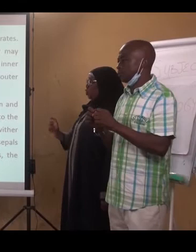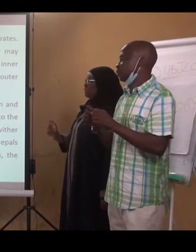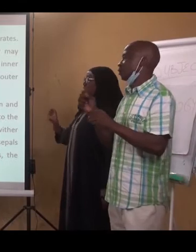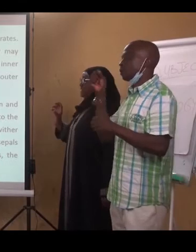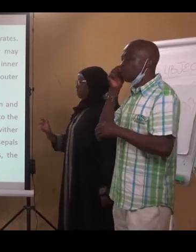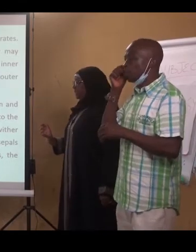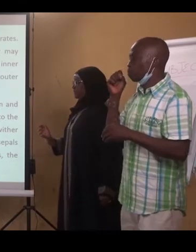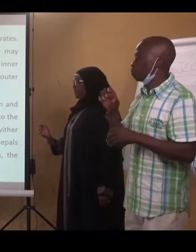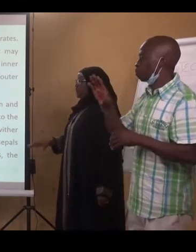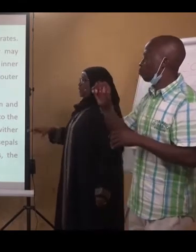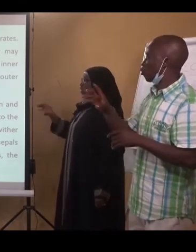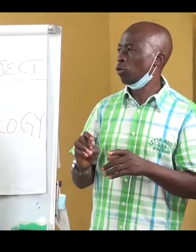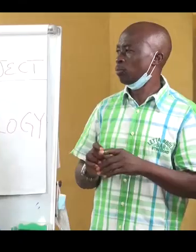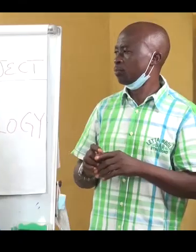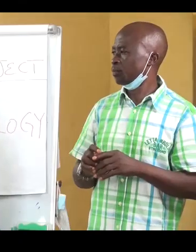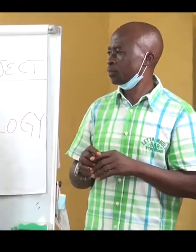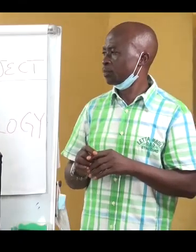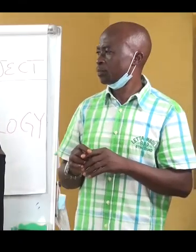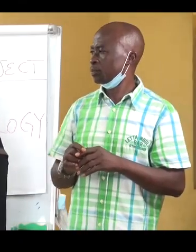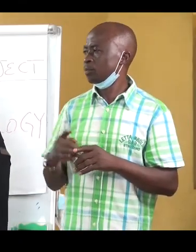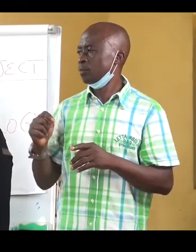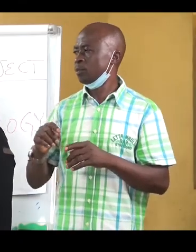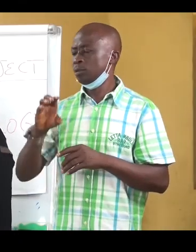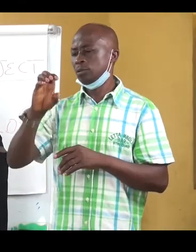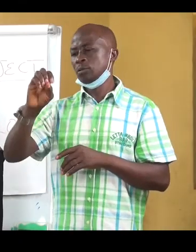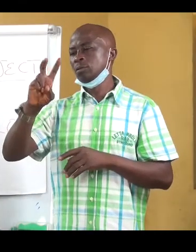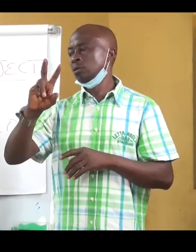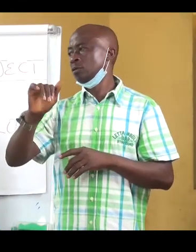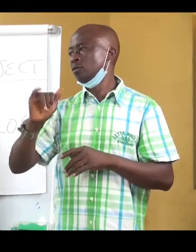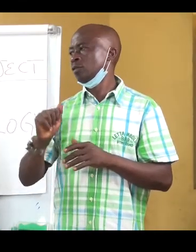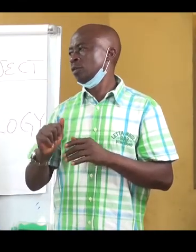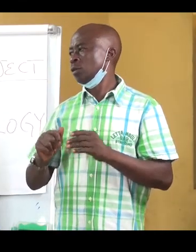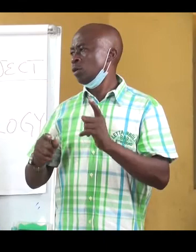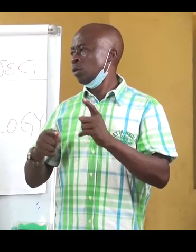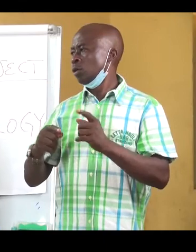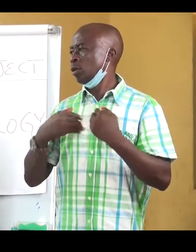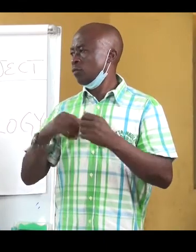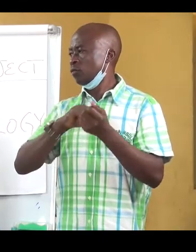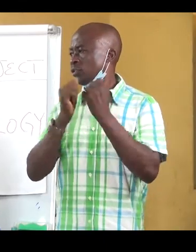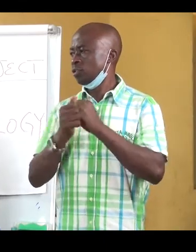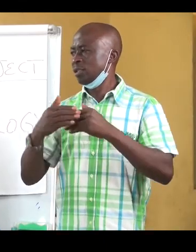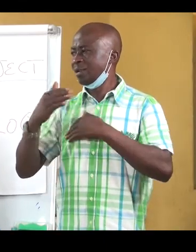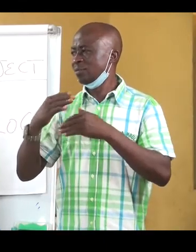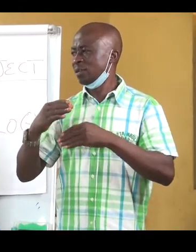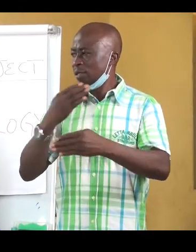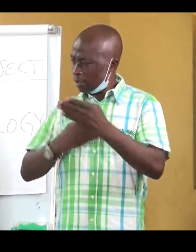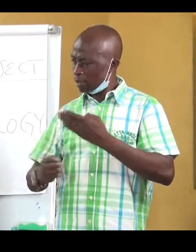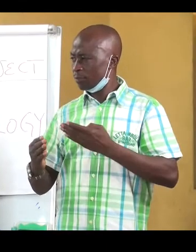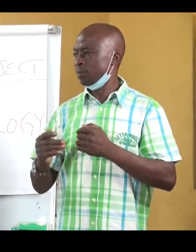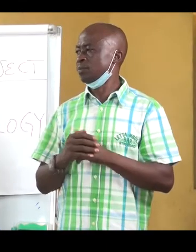coat respectively. The ovary undergoes changes after fertilization and becomes the fruit, while the ovary